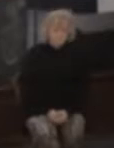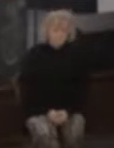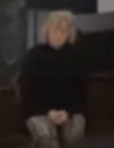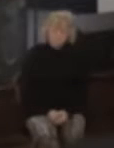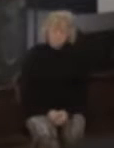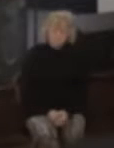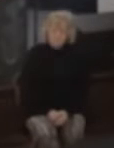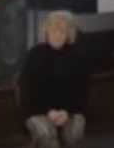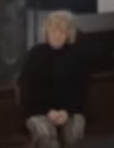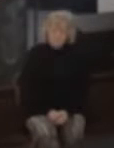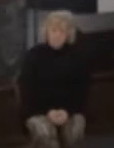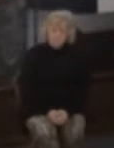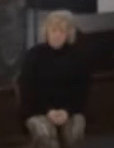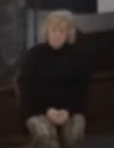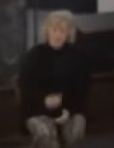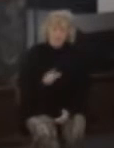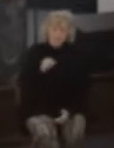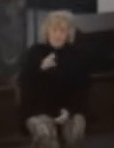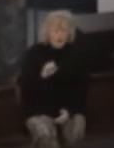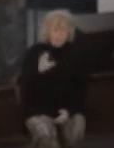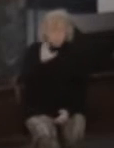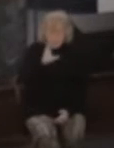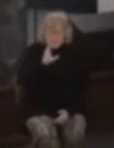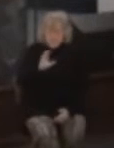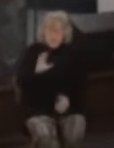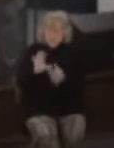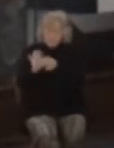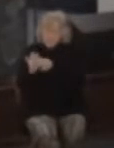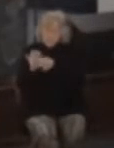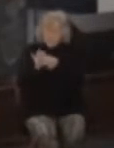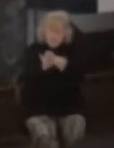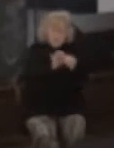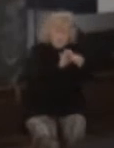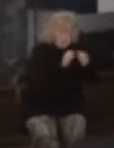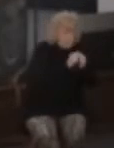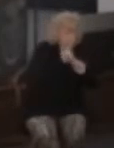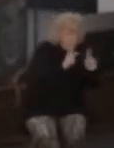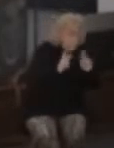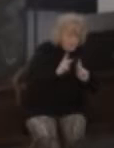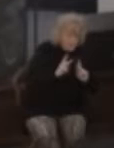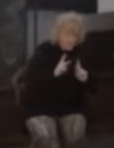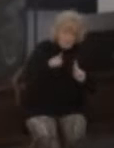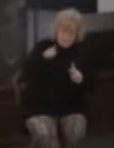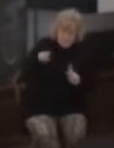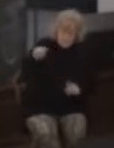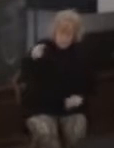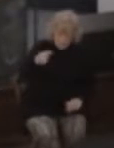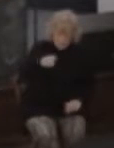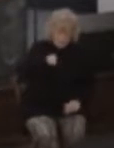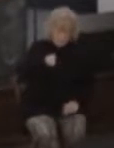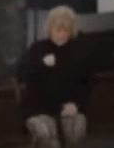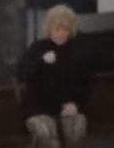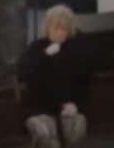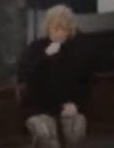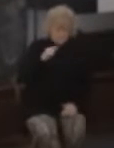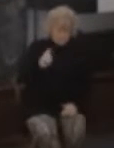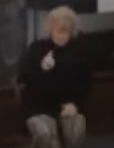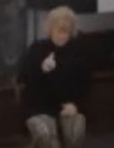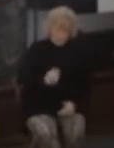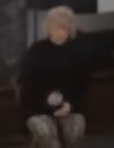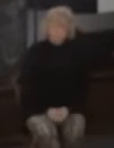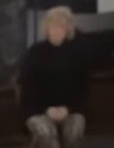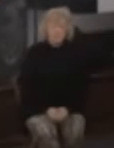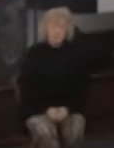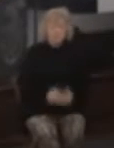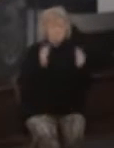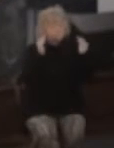before himself. Love makes you seek unity with others, and it makes you put others before yourself. Now, as we look at